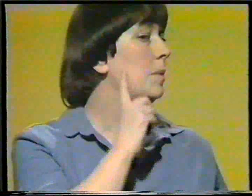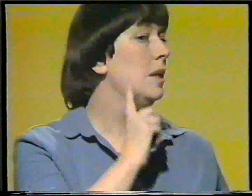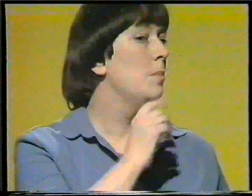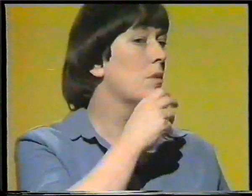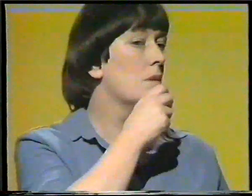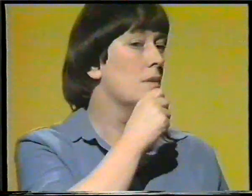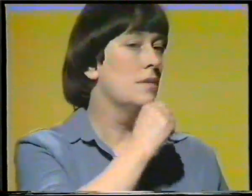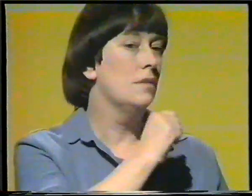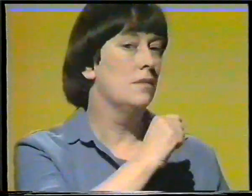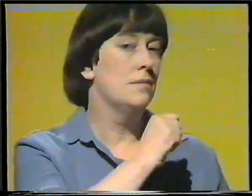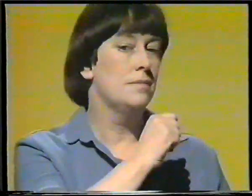People.